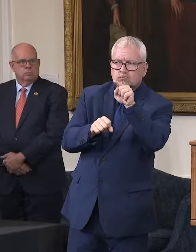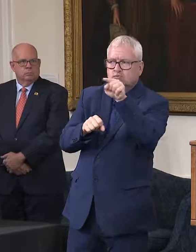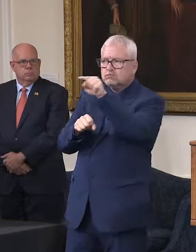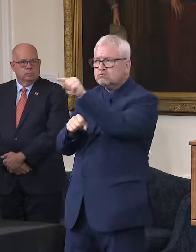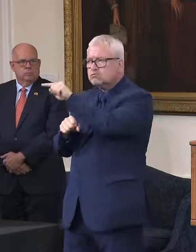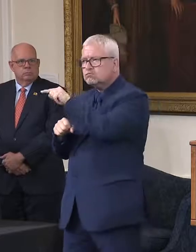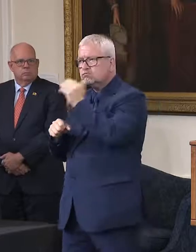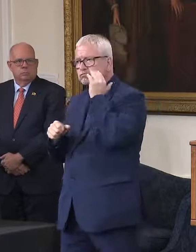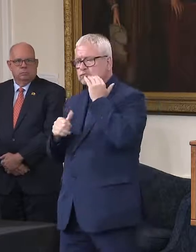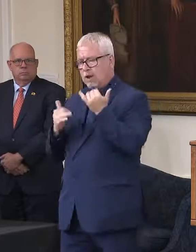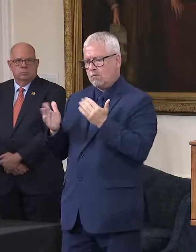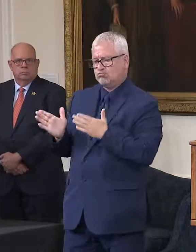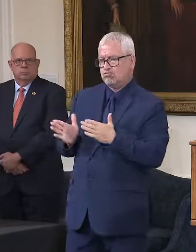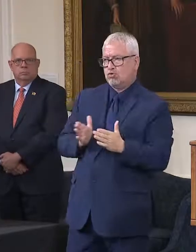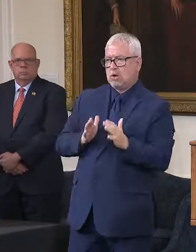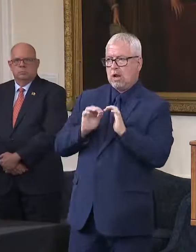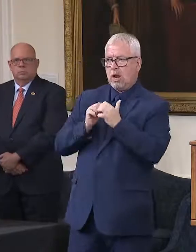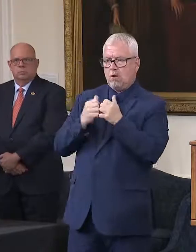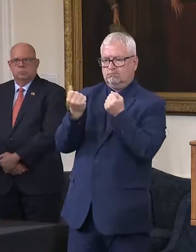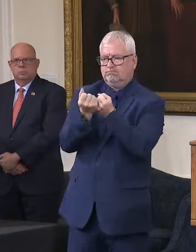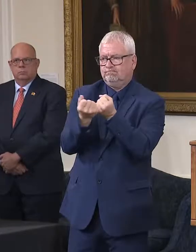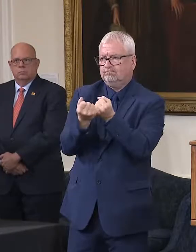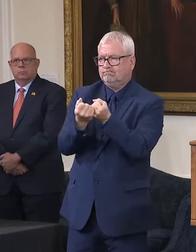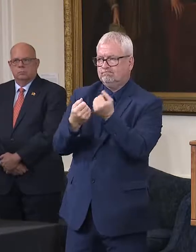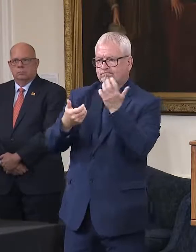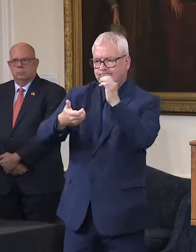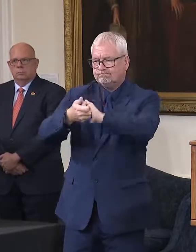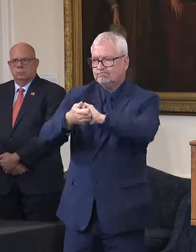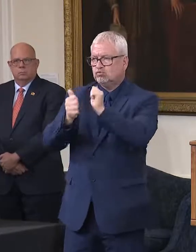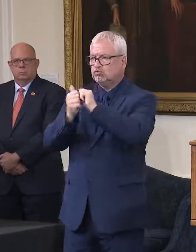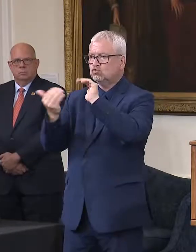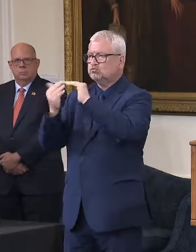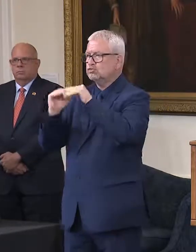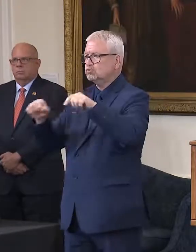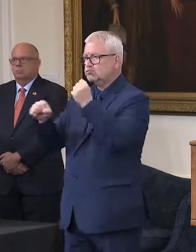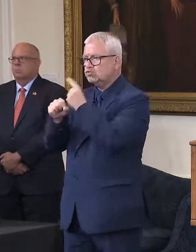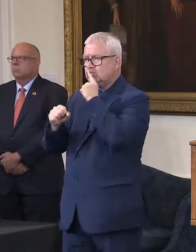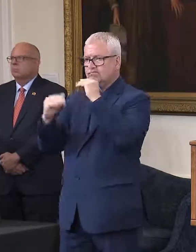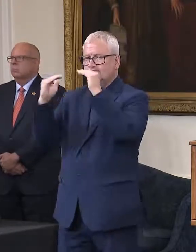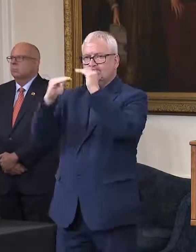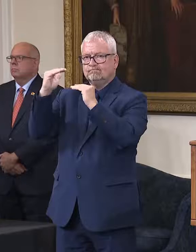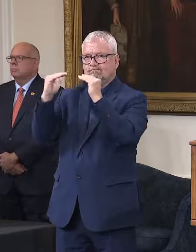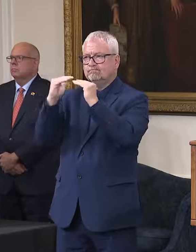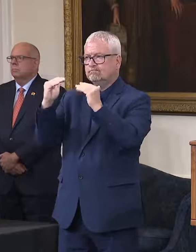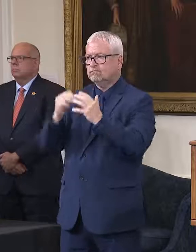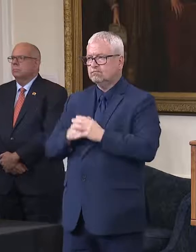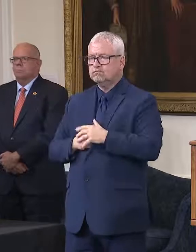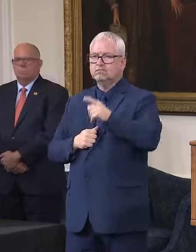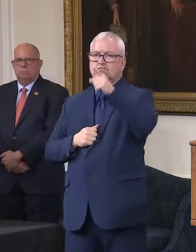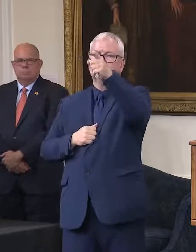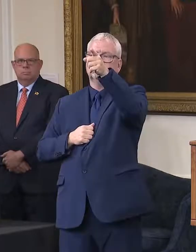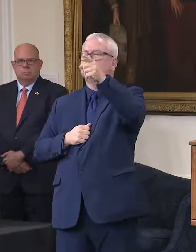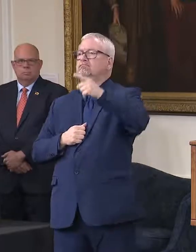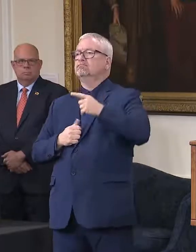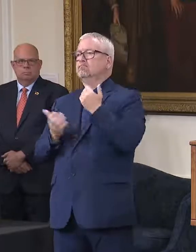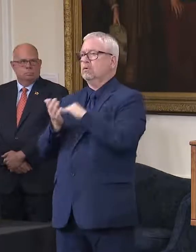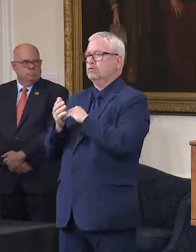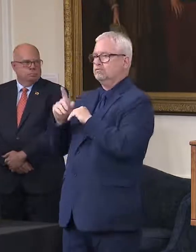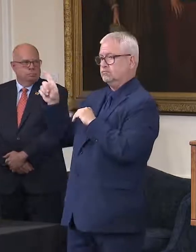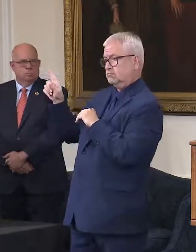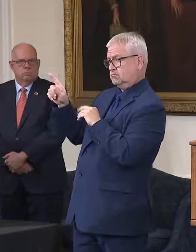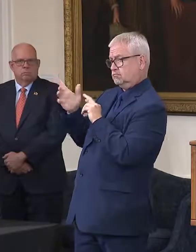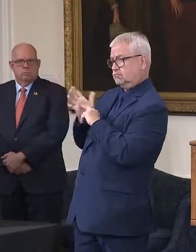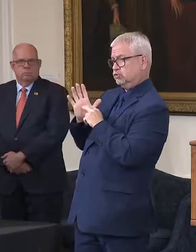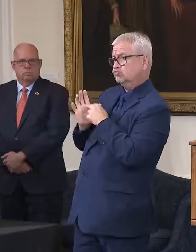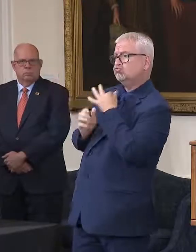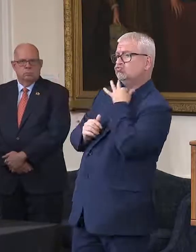to provide and work with communities for this vaccine rollout. As far as storage, are all school systems prepared for the storage of those